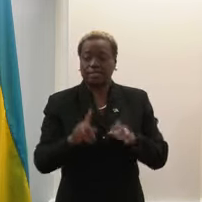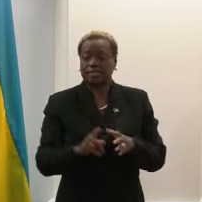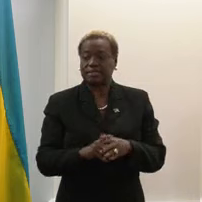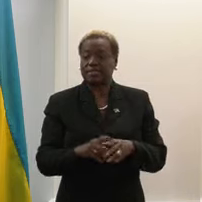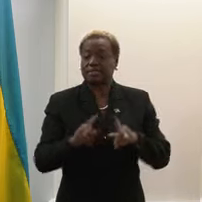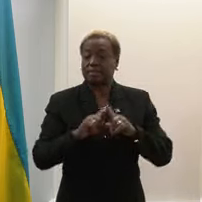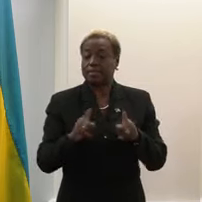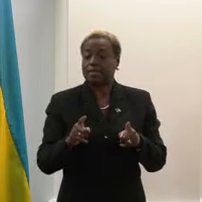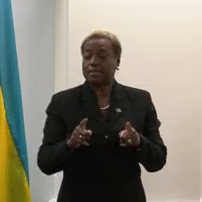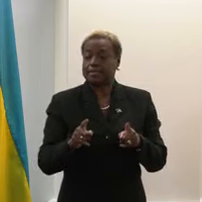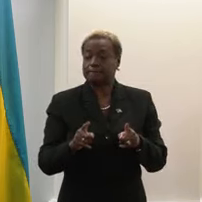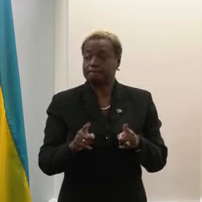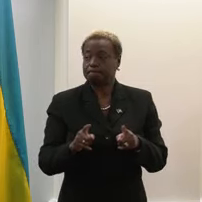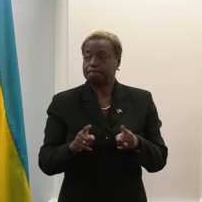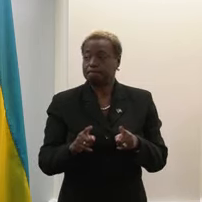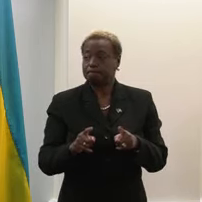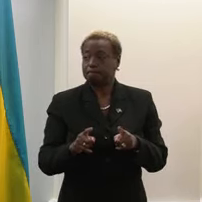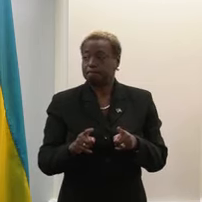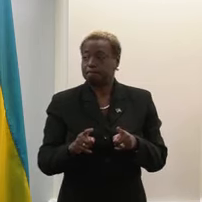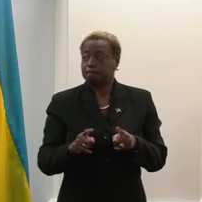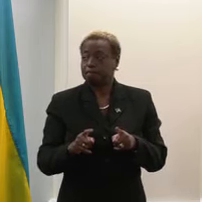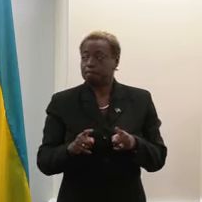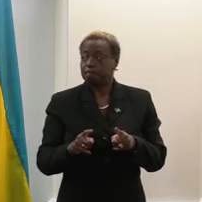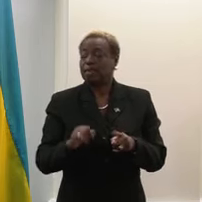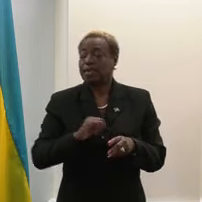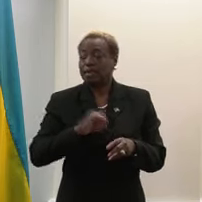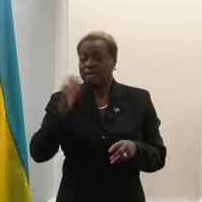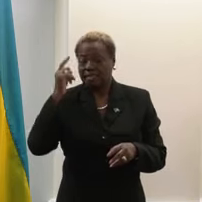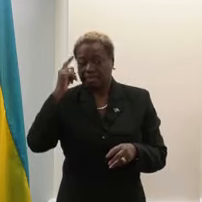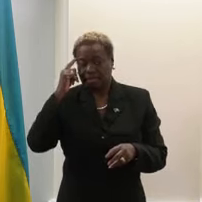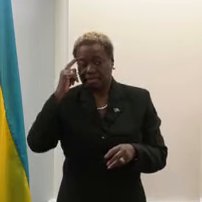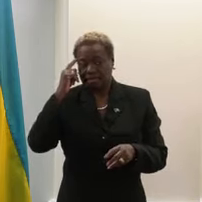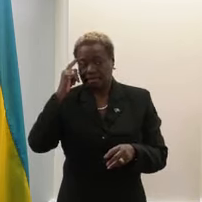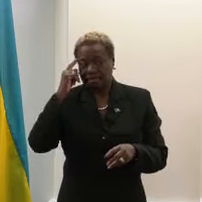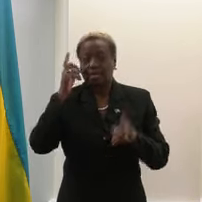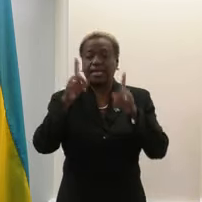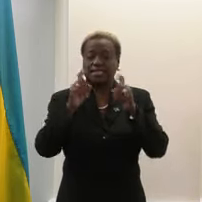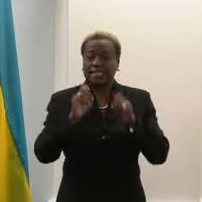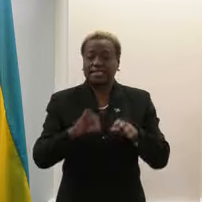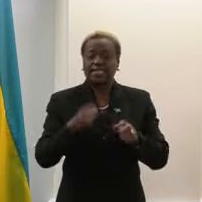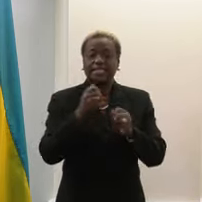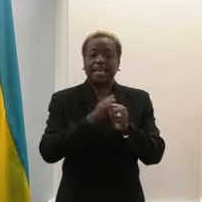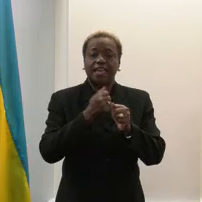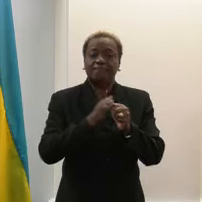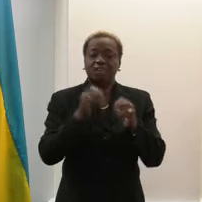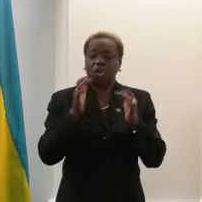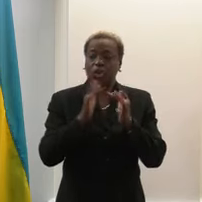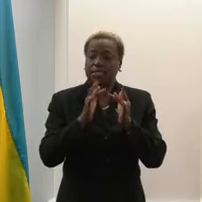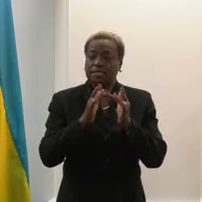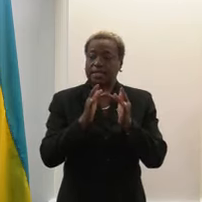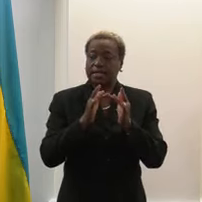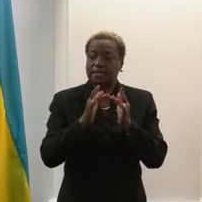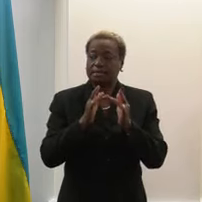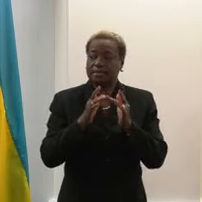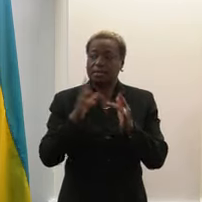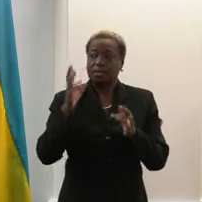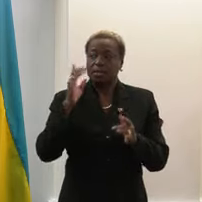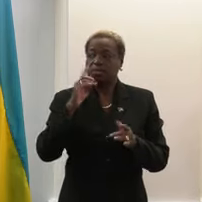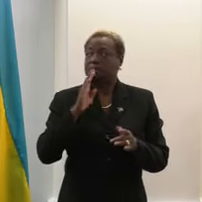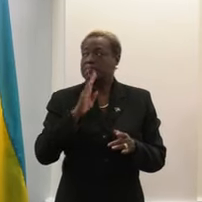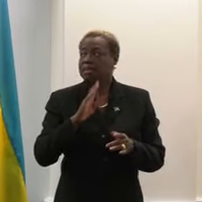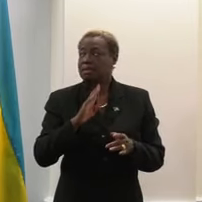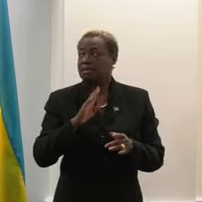But yeah, really and truly, I think certainly testing every contact would be